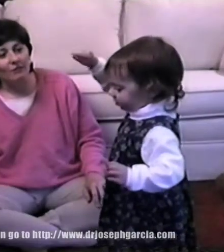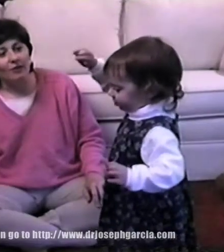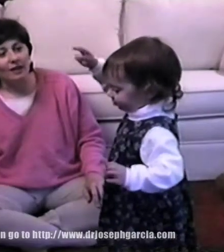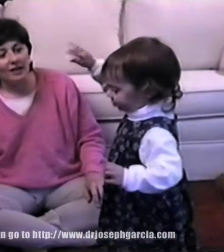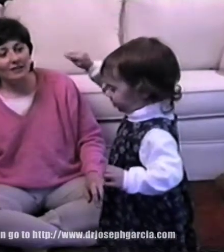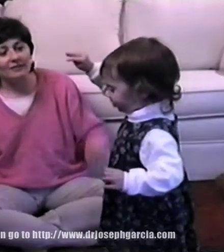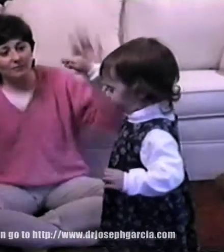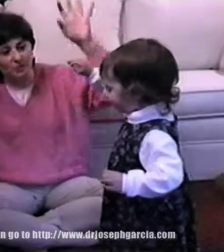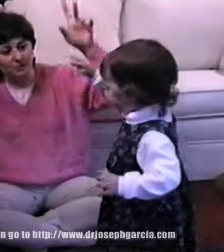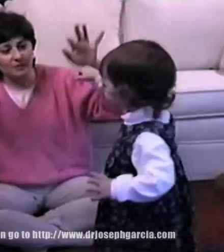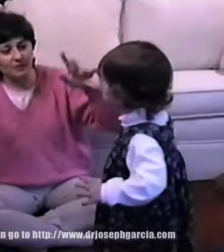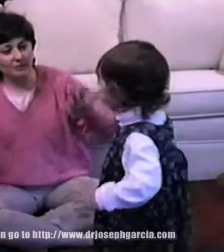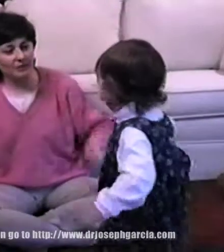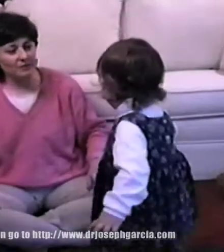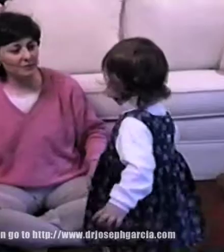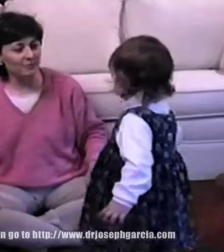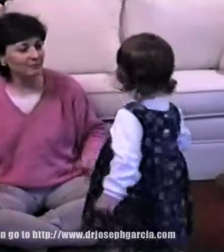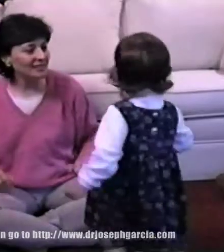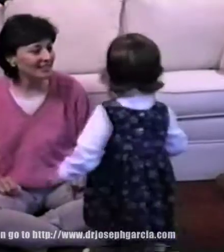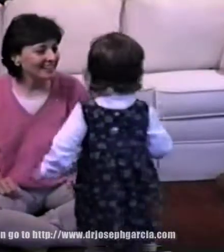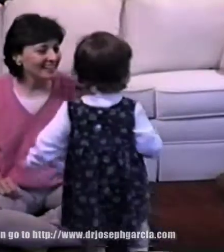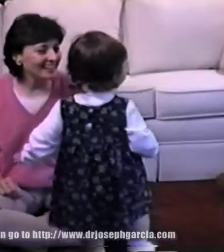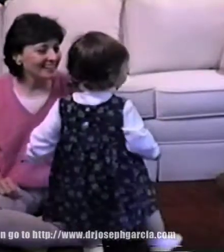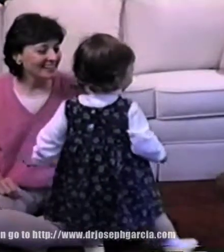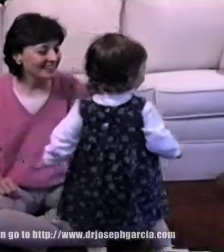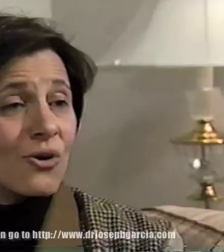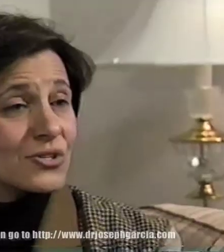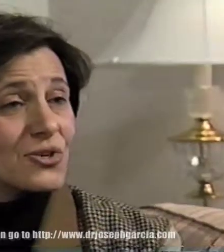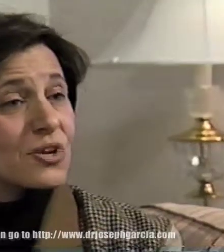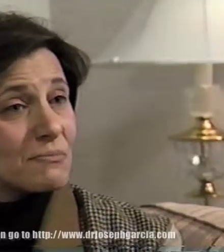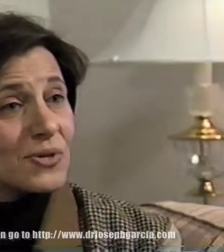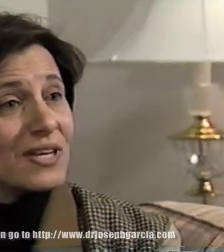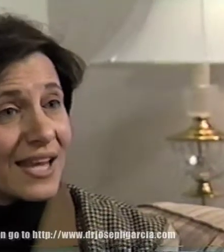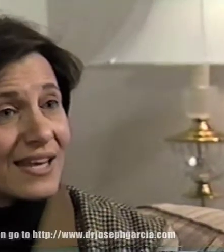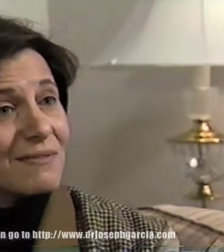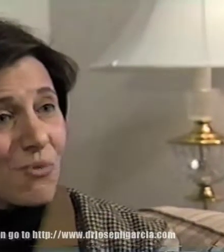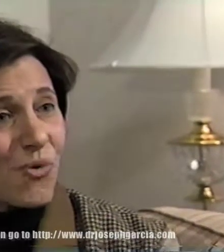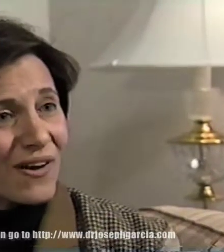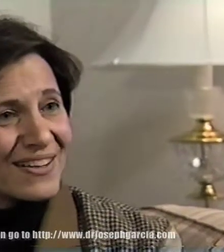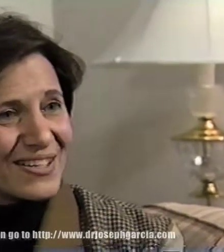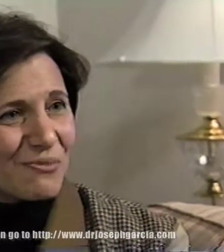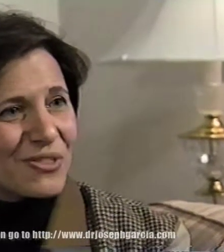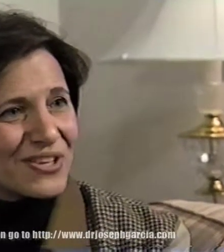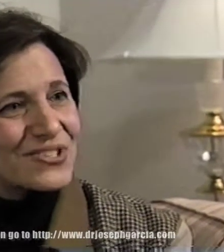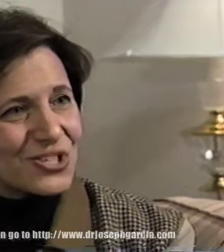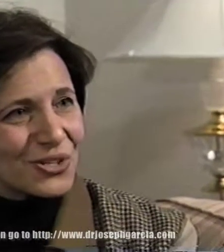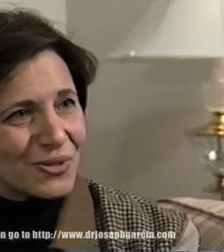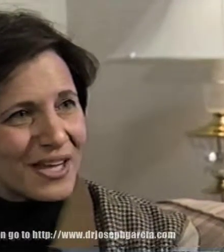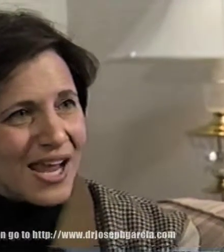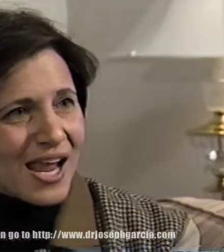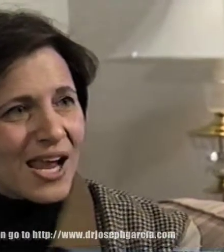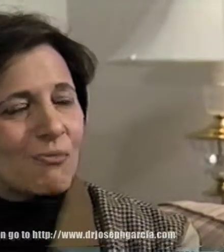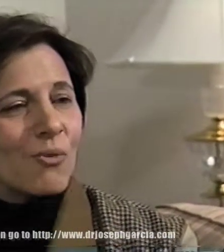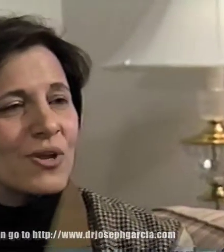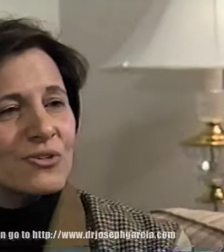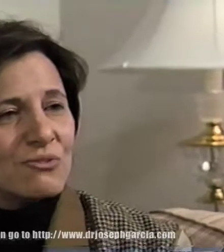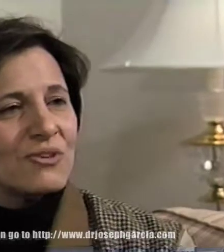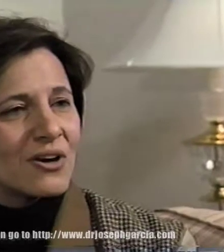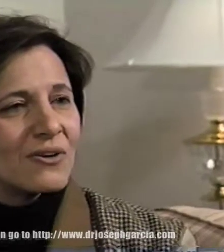extra time to sign with young children are also communicating more with these children. And what we do know